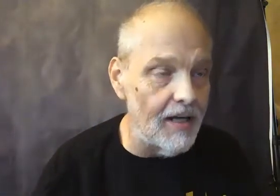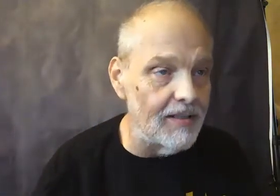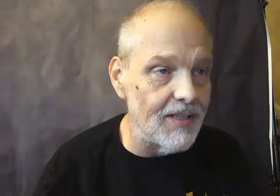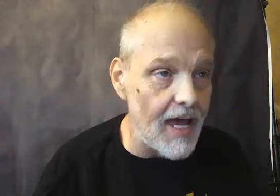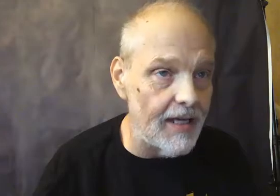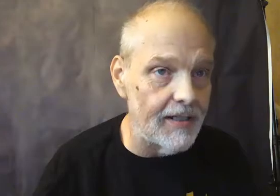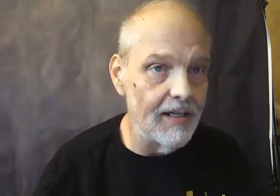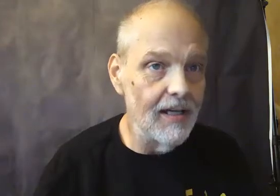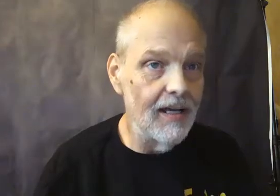signing sad,